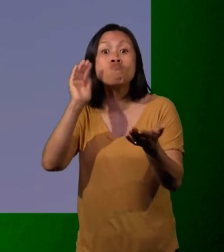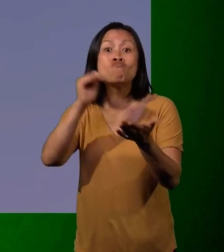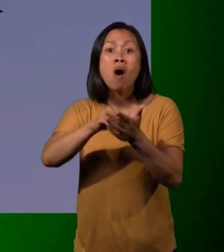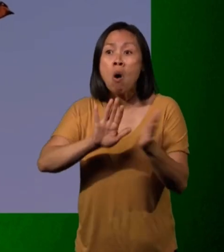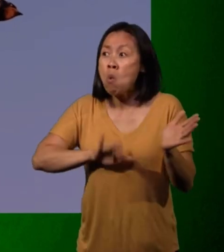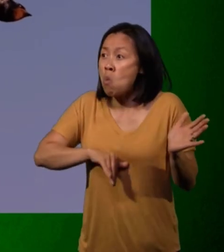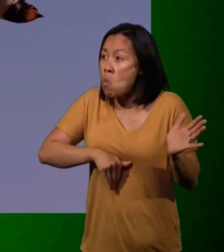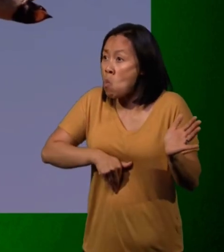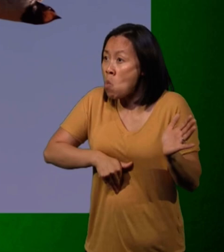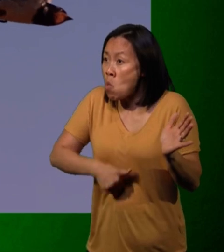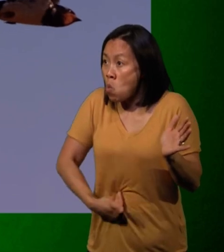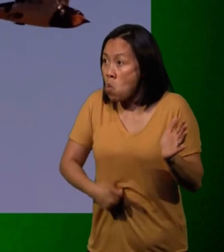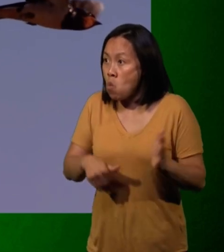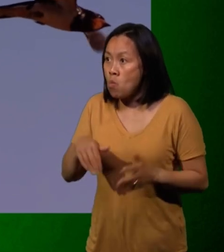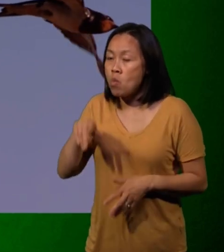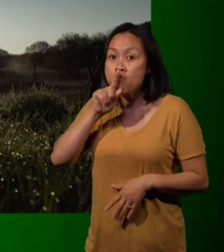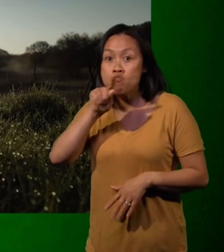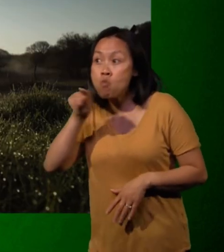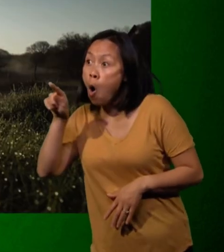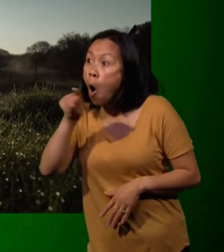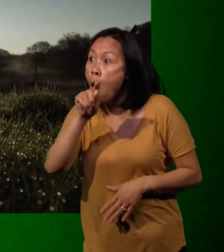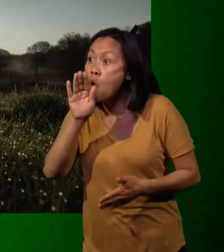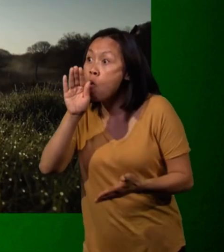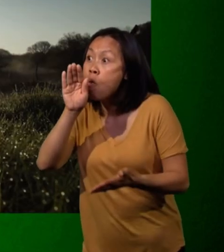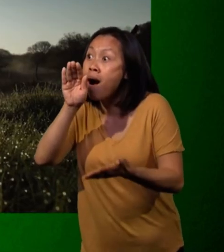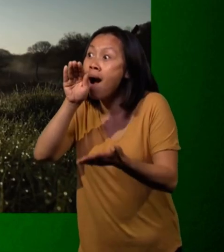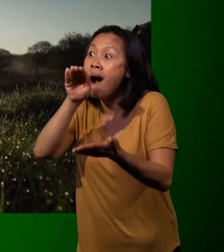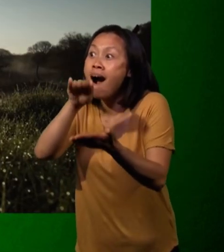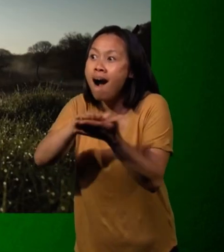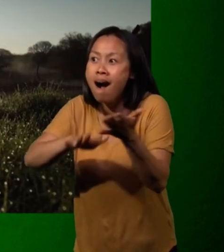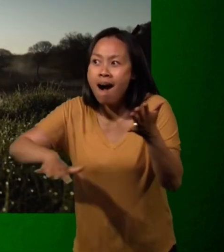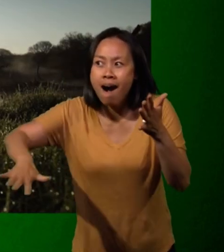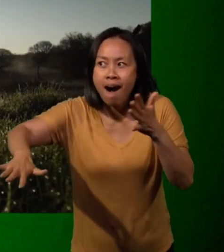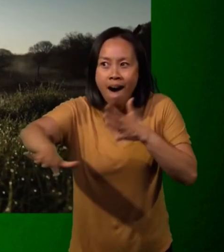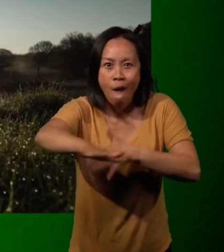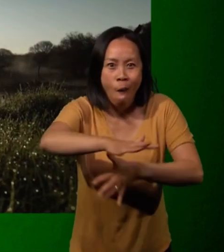Those who arrive will be hungry.